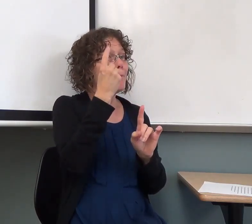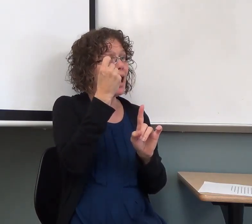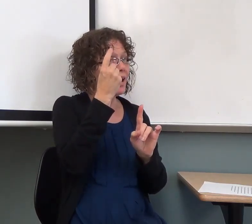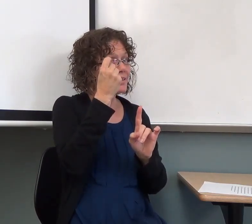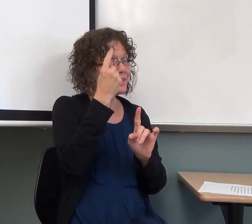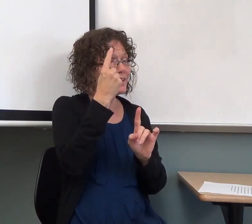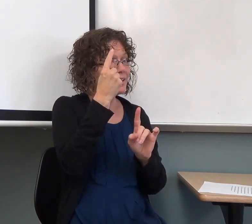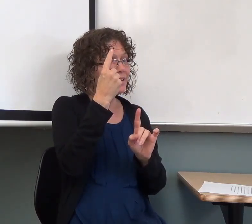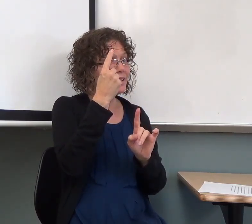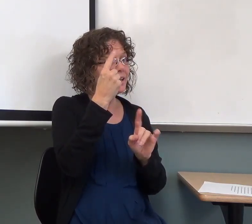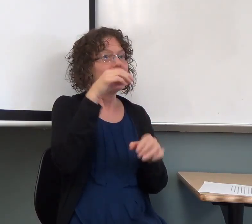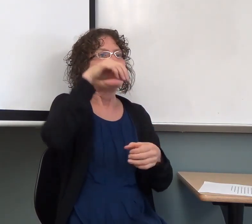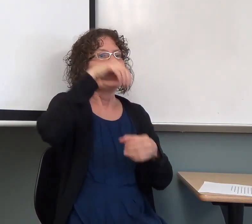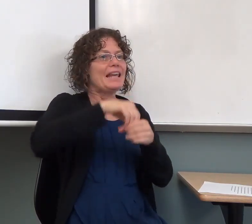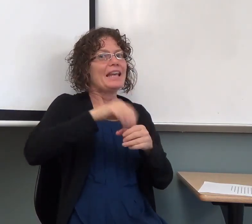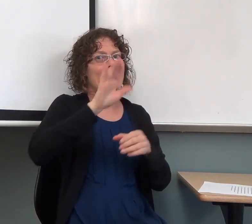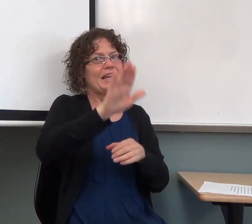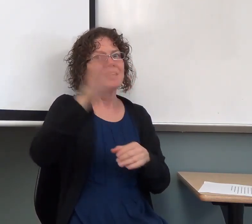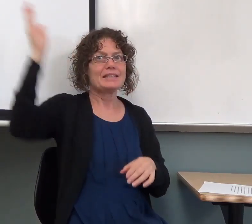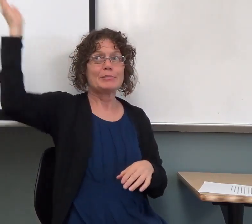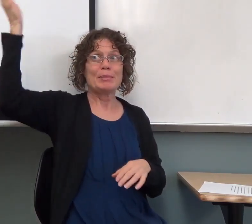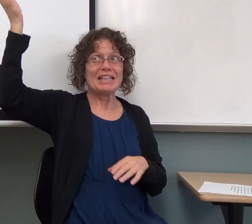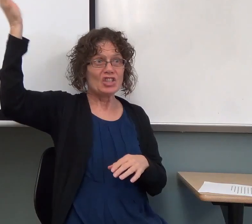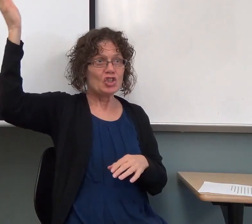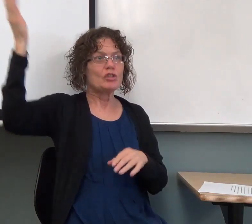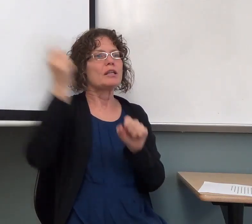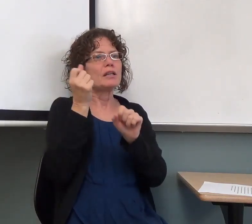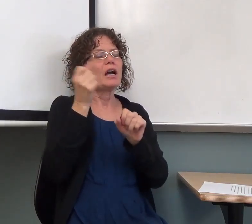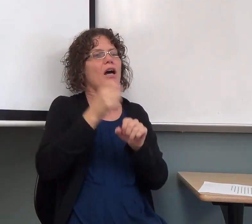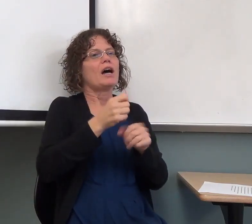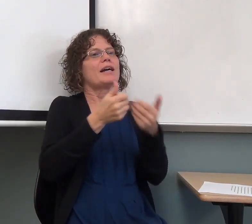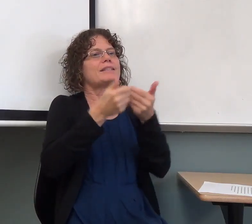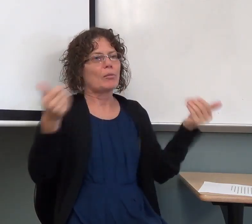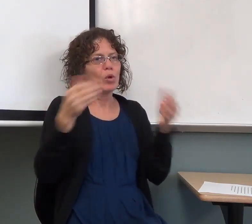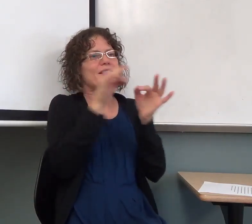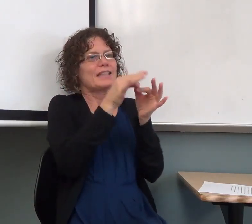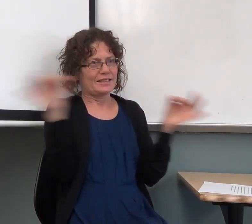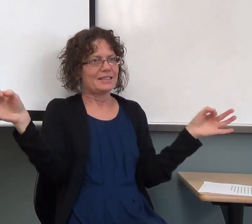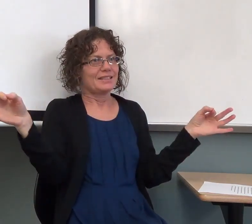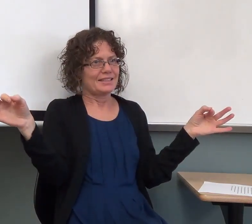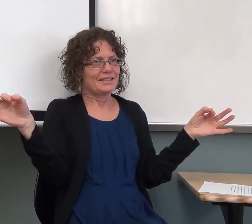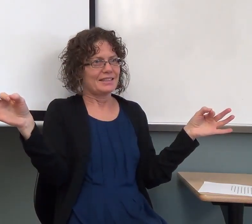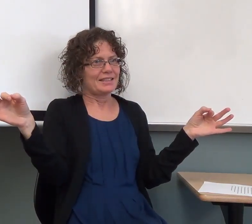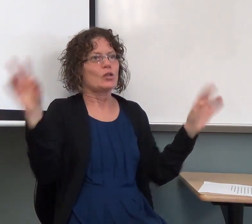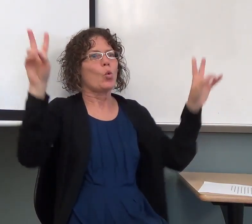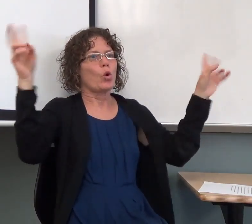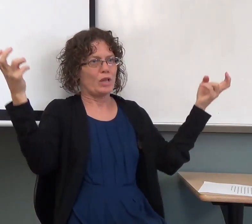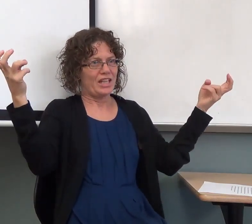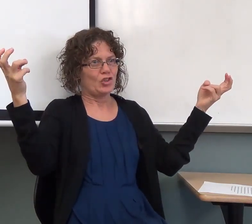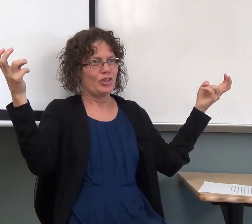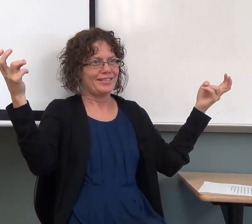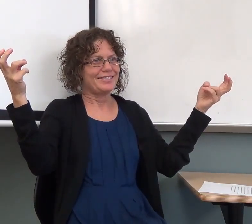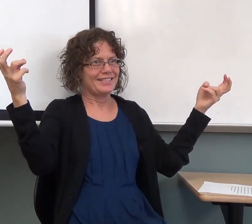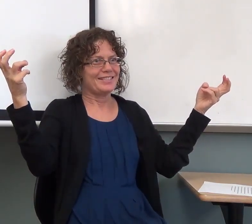his speech, he made a statement. He made a sentence happen. It's a quotation. Okay?